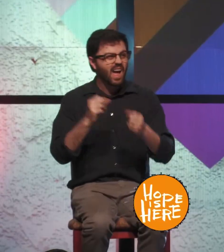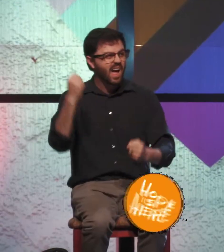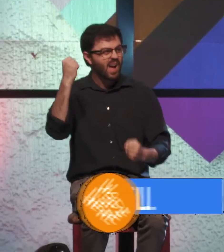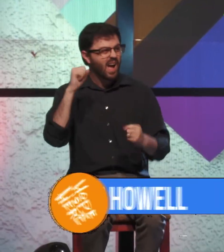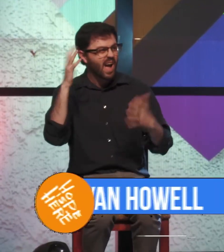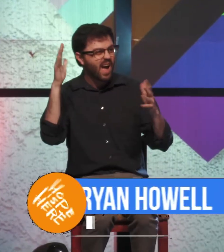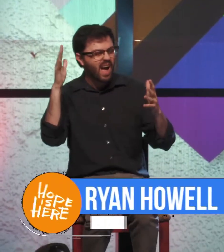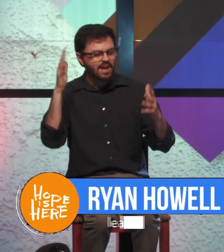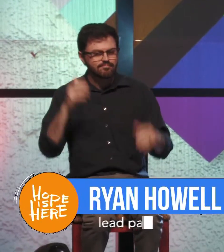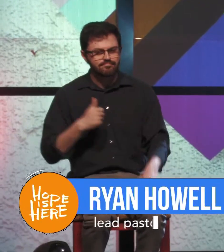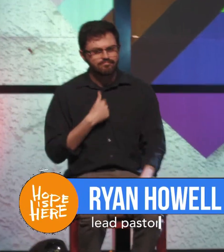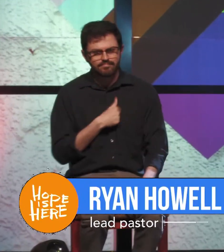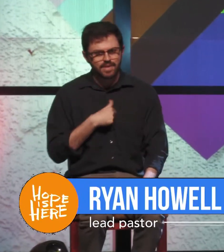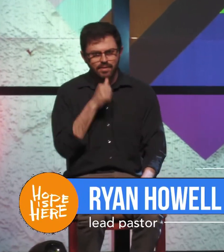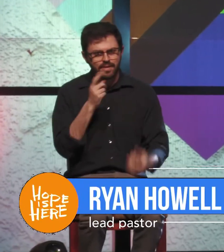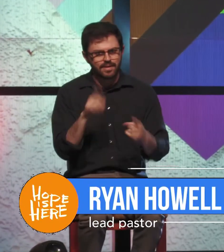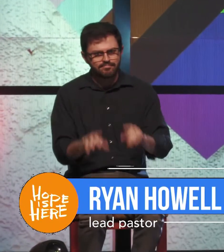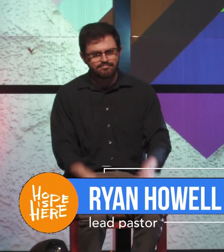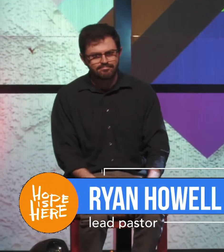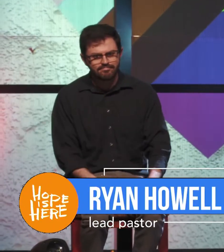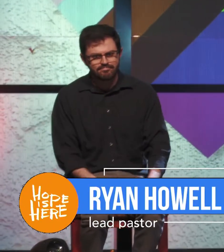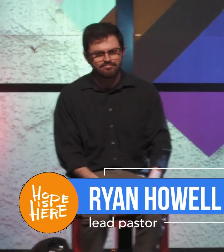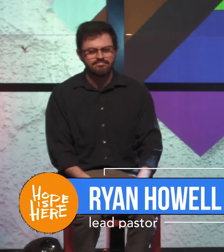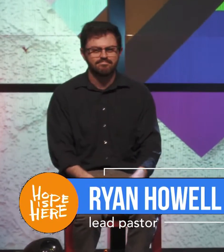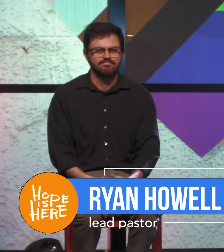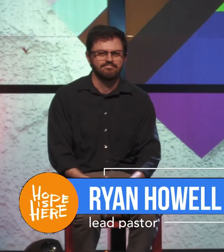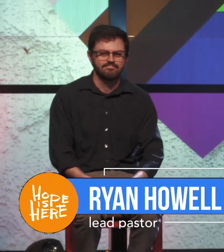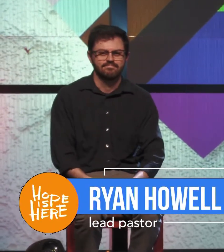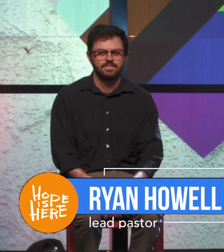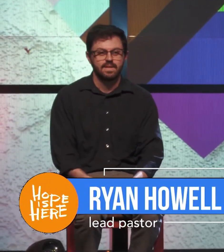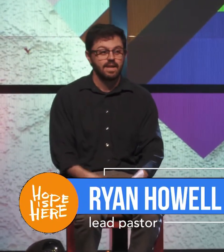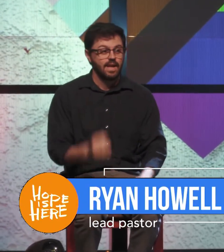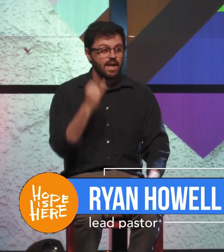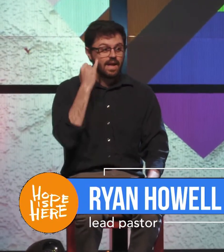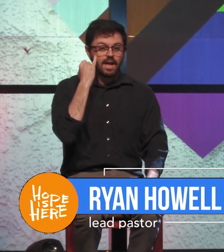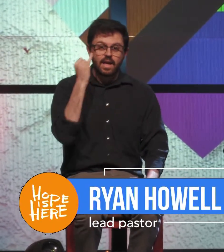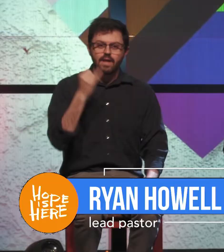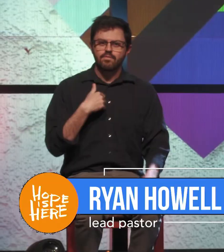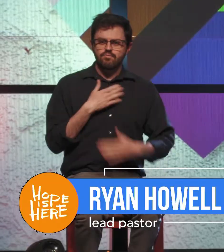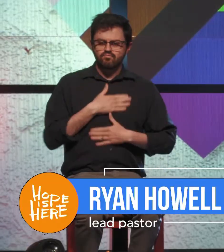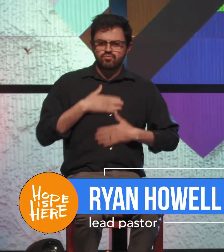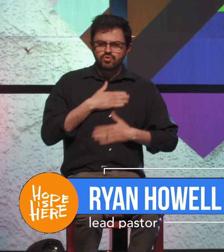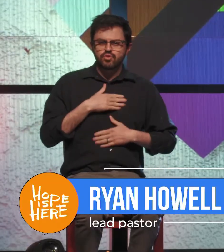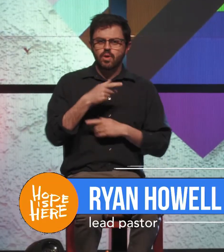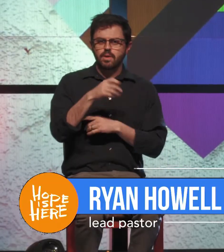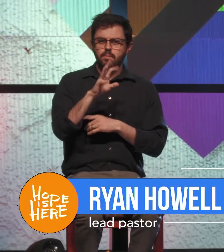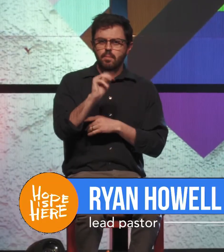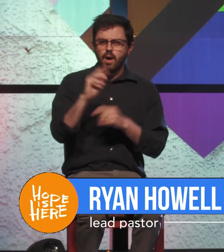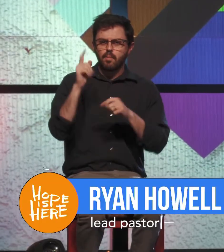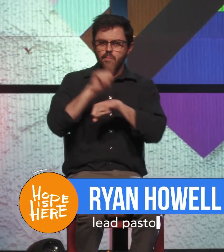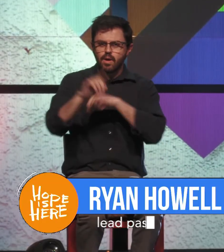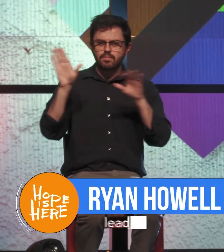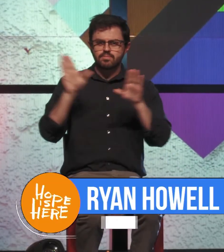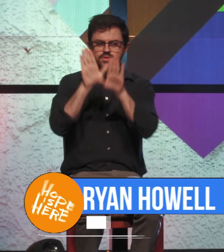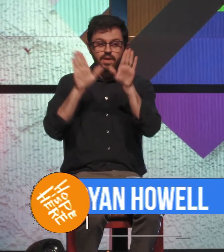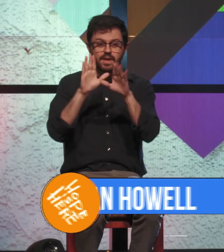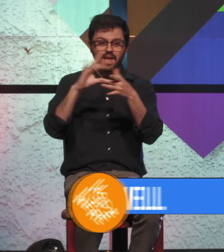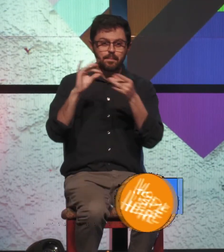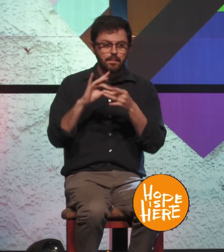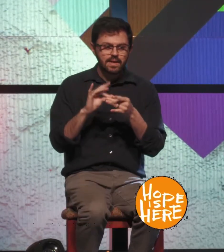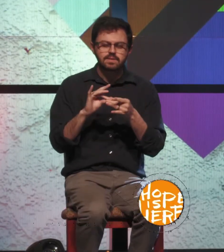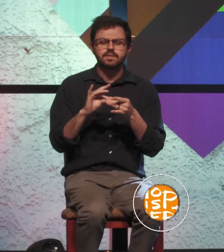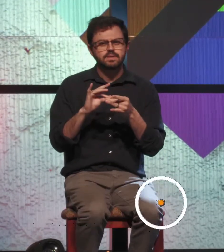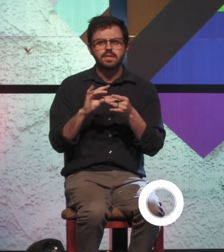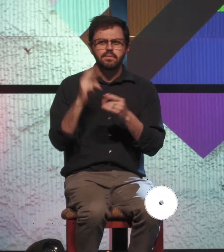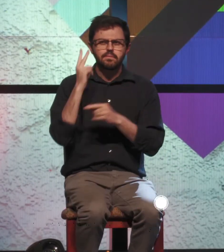sorry. It's not going to happen. If you would like a Palm Sunday message, I'll see if Kia will post that in the app. I've got